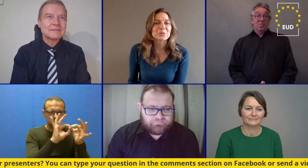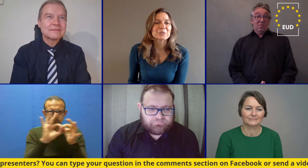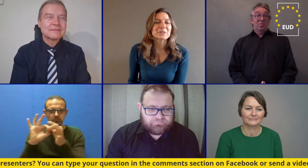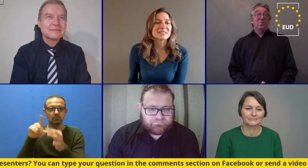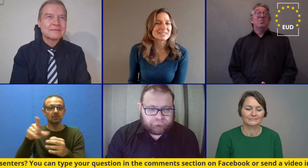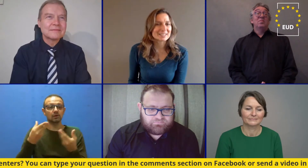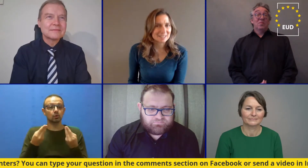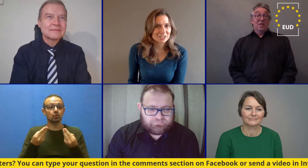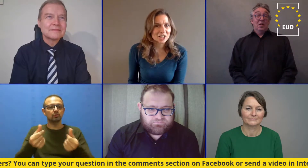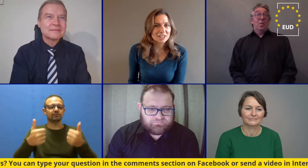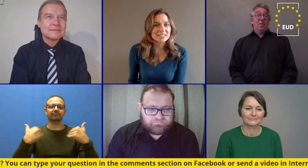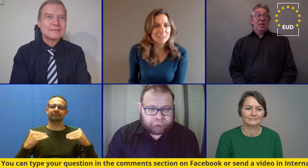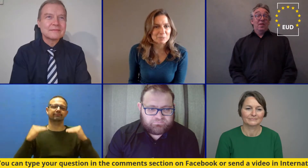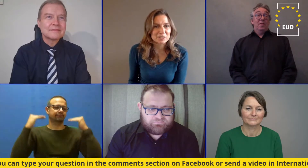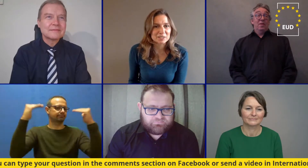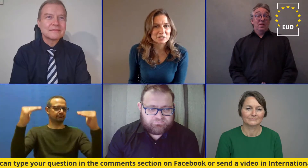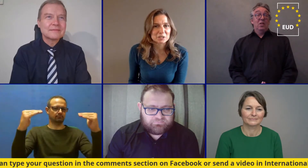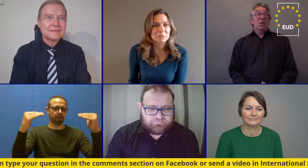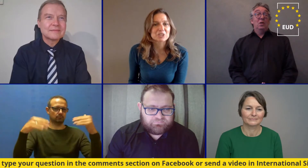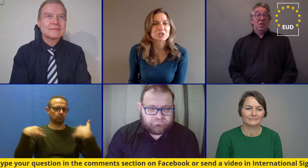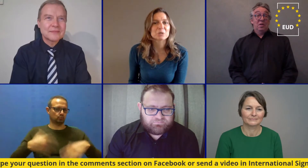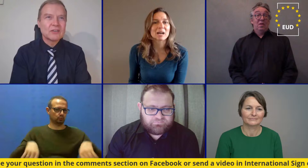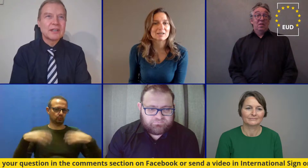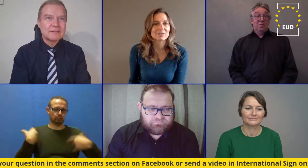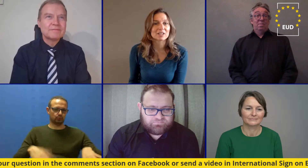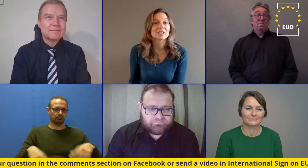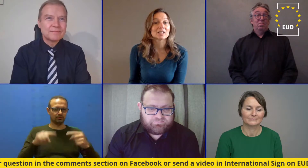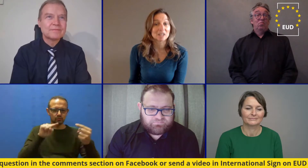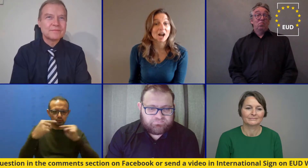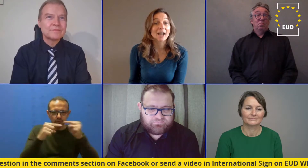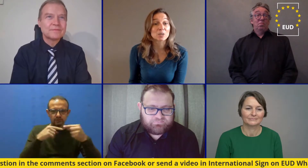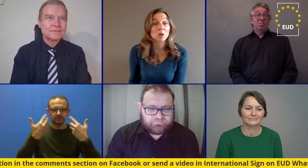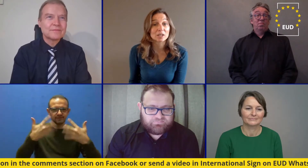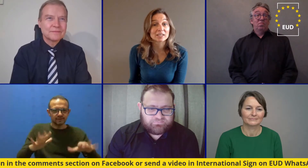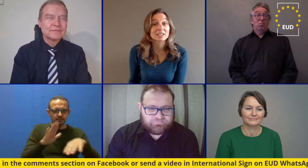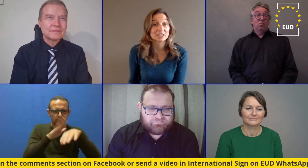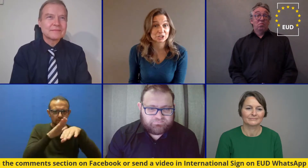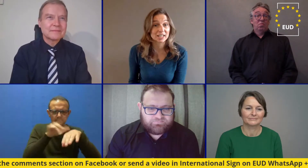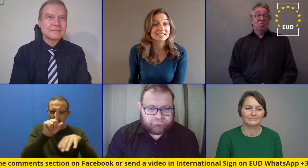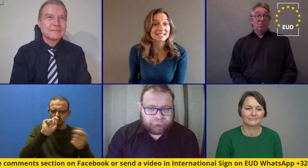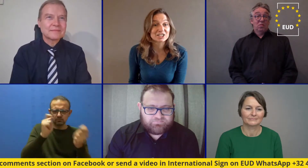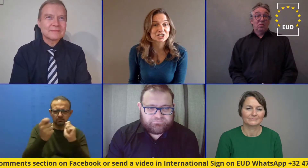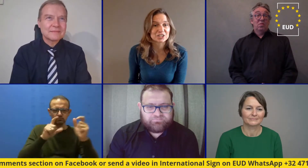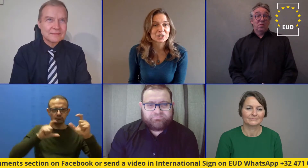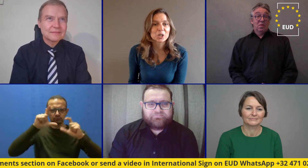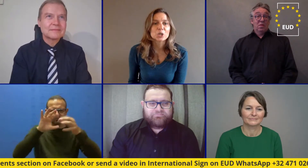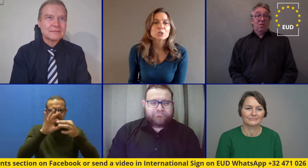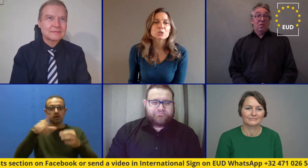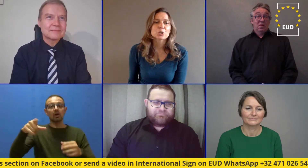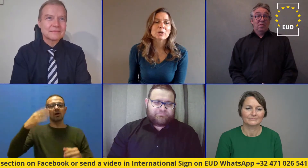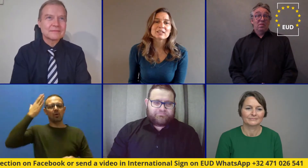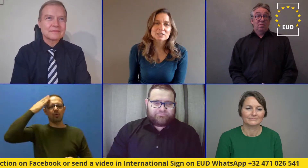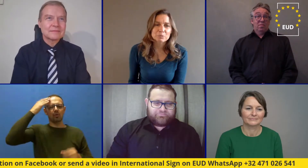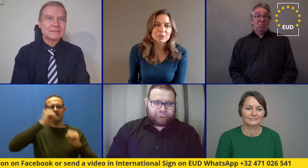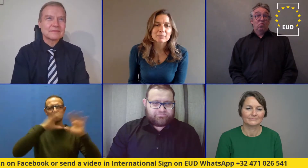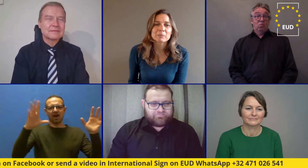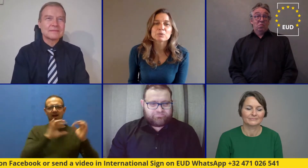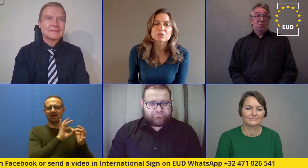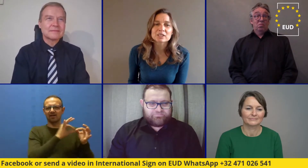So there's a lot of steps to make sure you have a high quality translation. So I think it's important that people